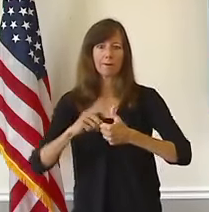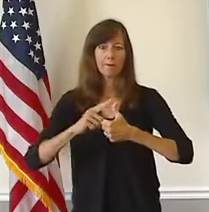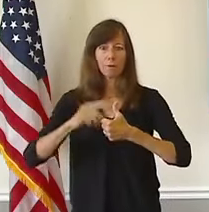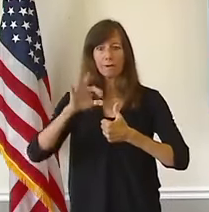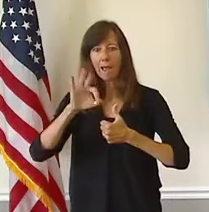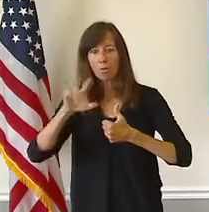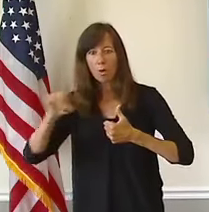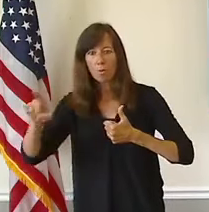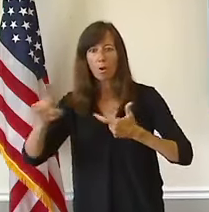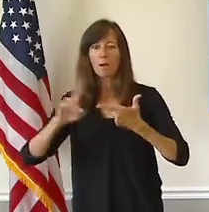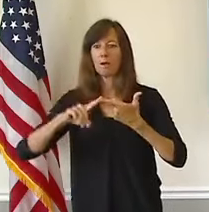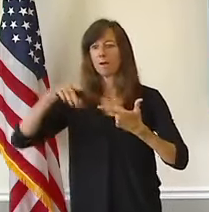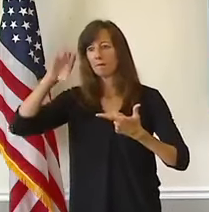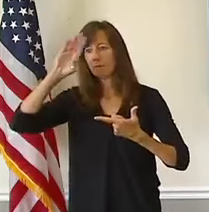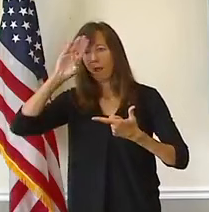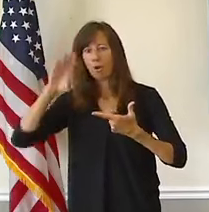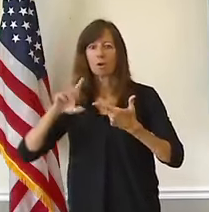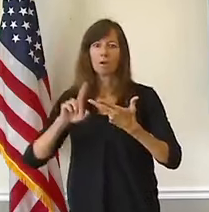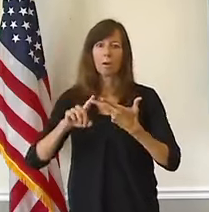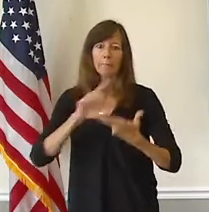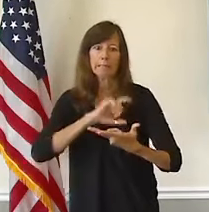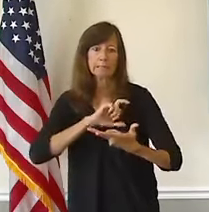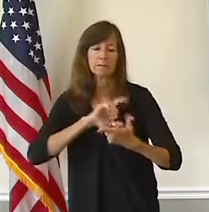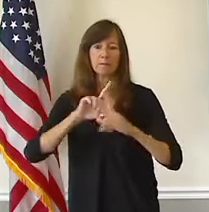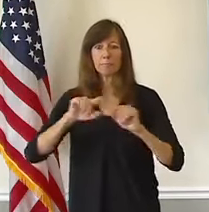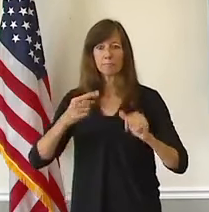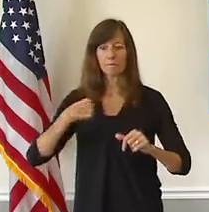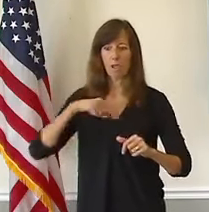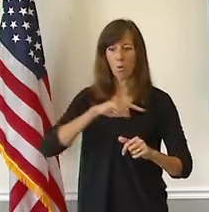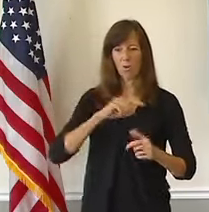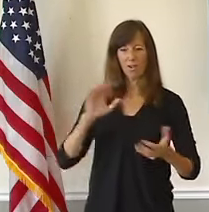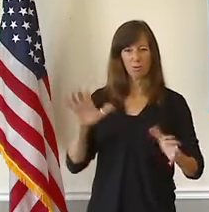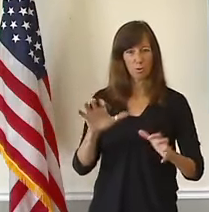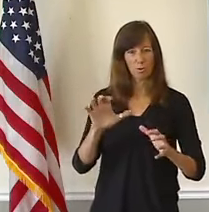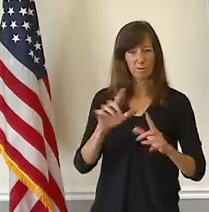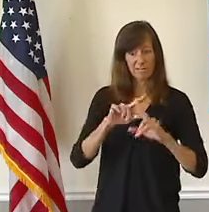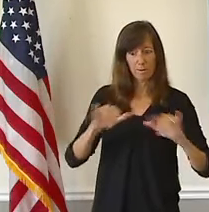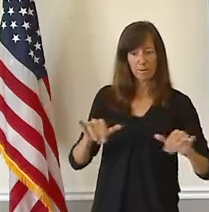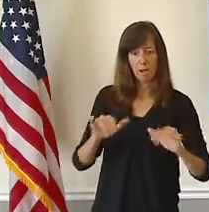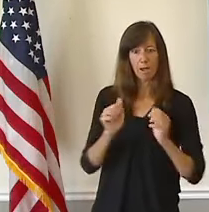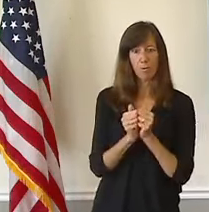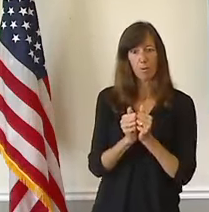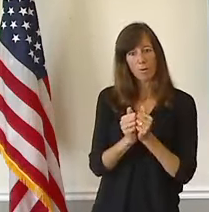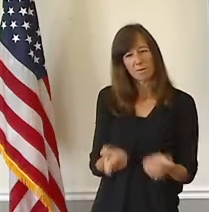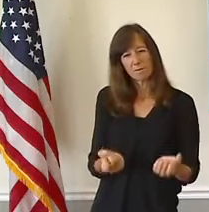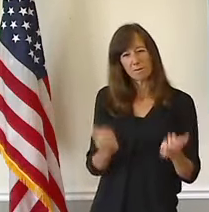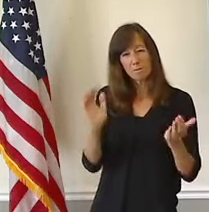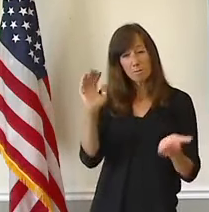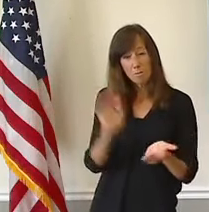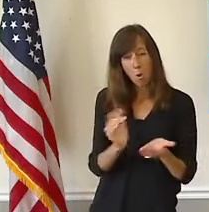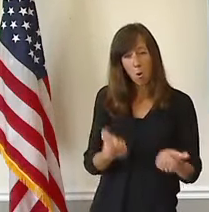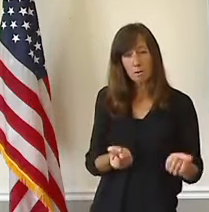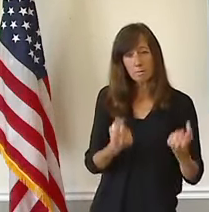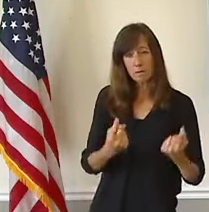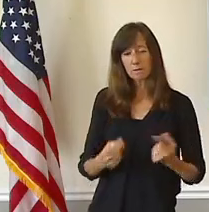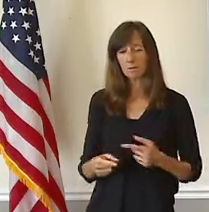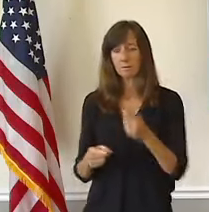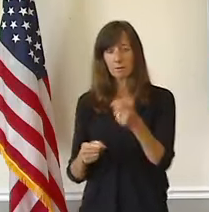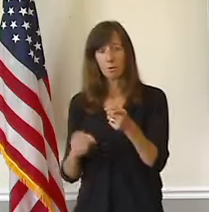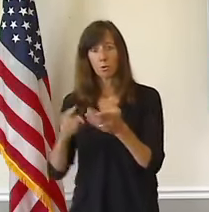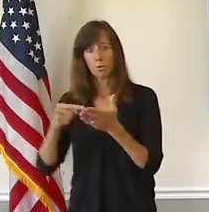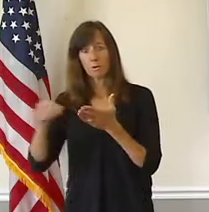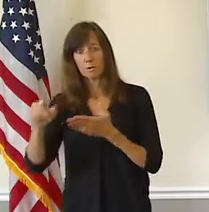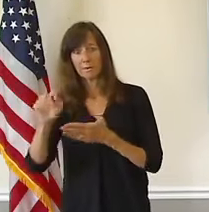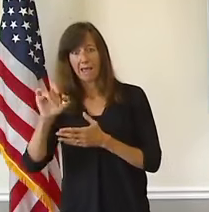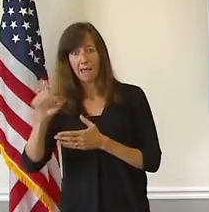at a relatively small cost. County taxes are 11% of what you pay in property taxes. We don't represent a large chunk of what you